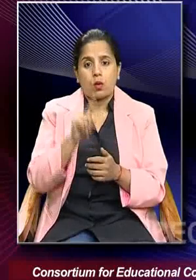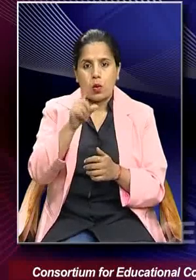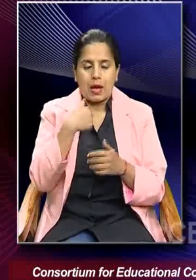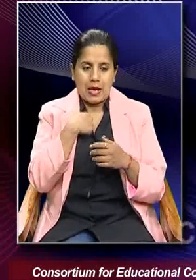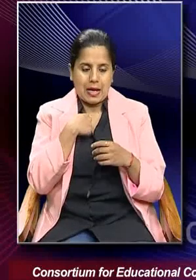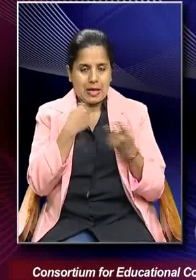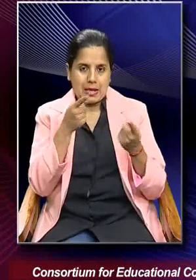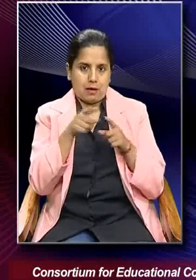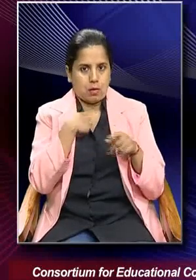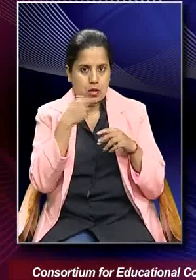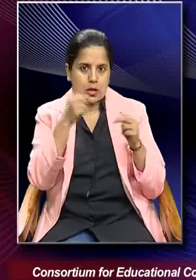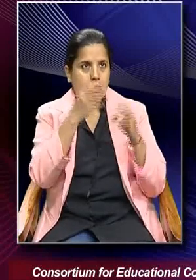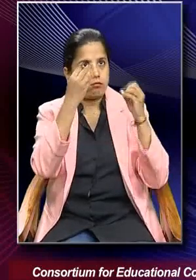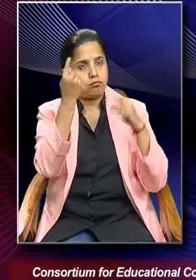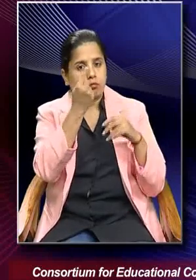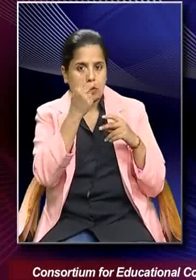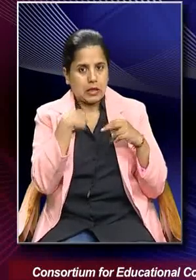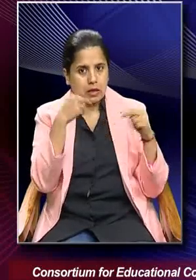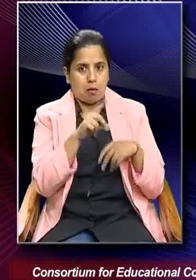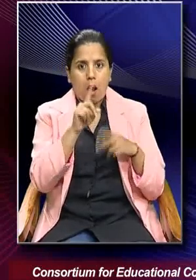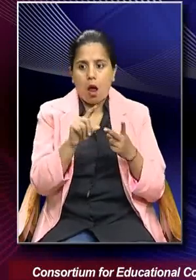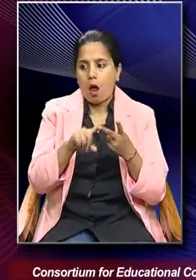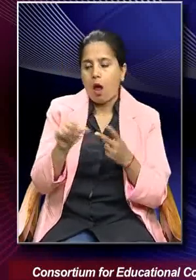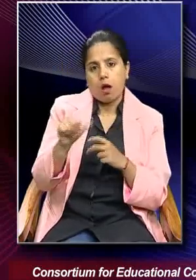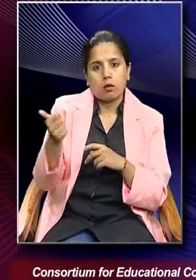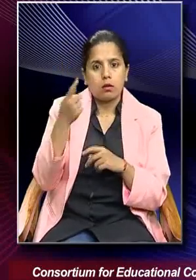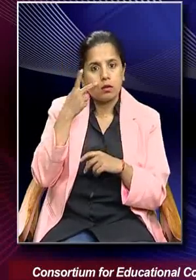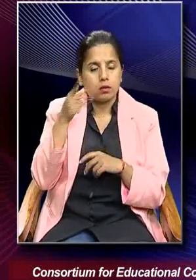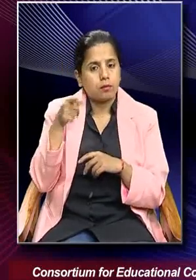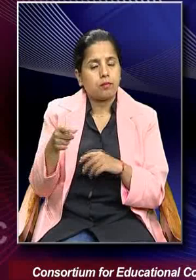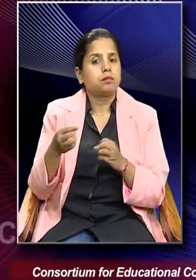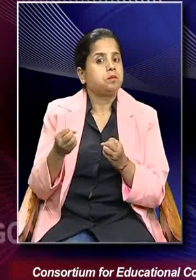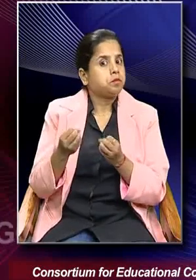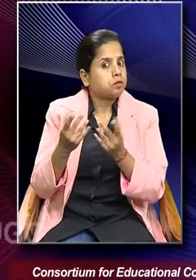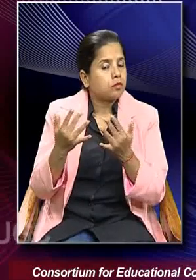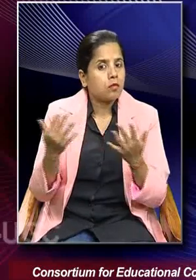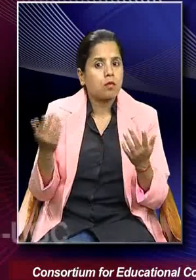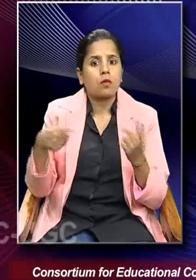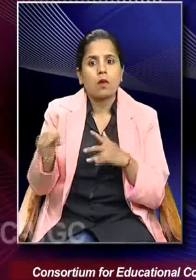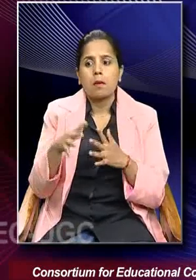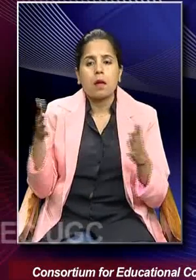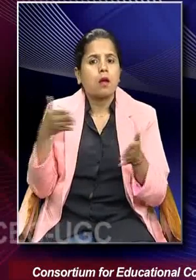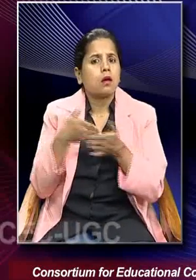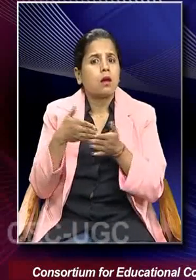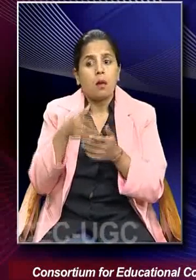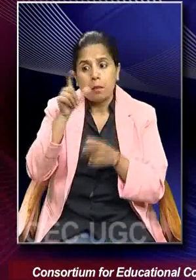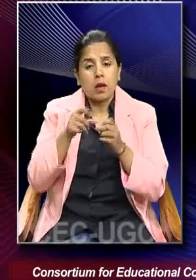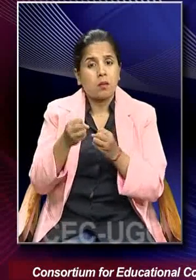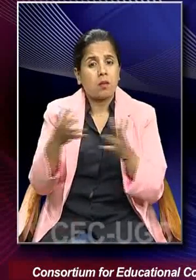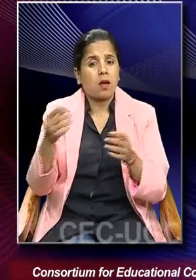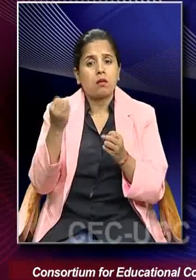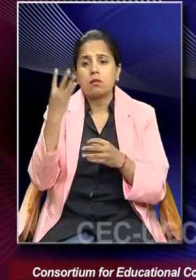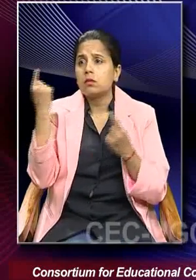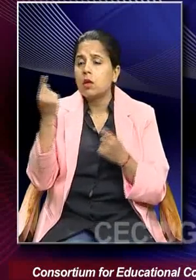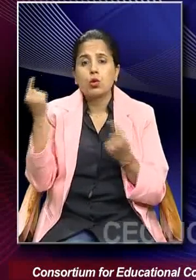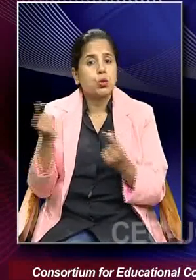we need electricity, on the other side there's the major chunk of population is without